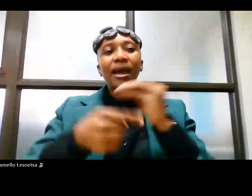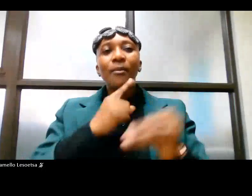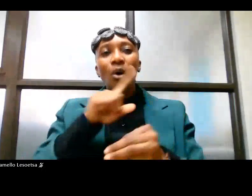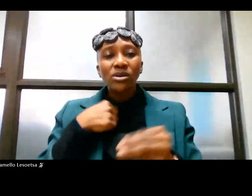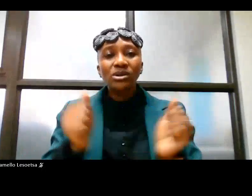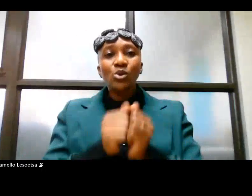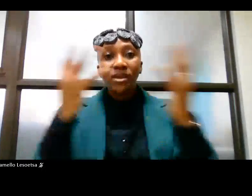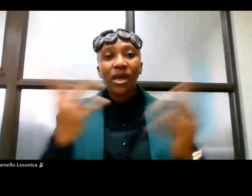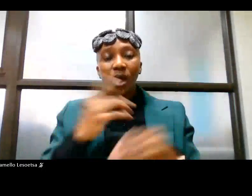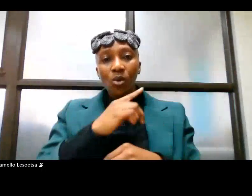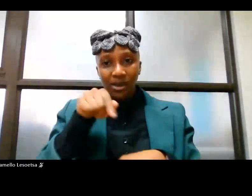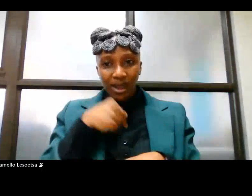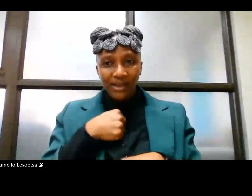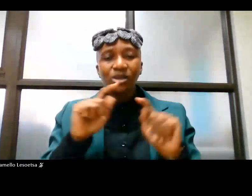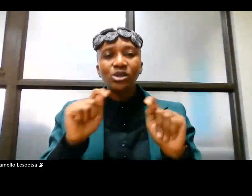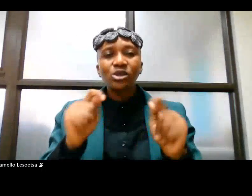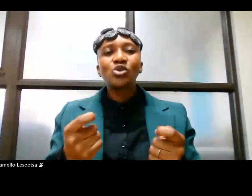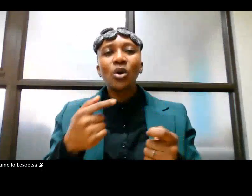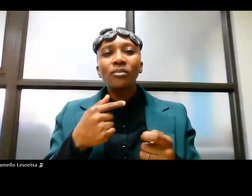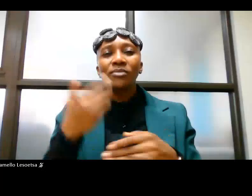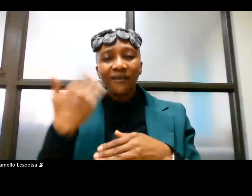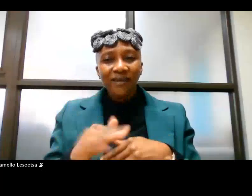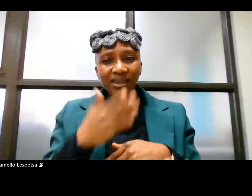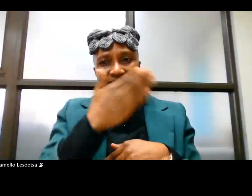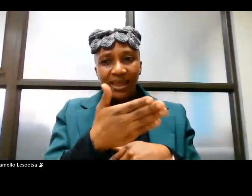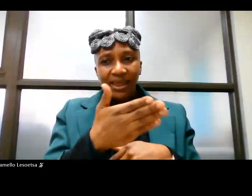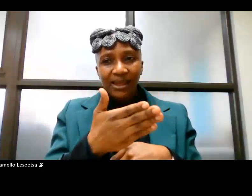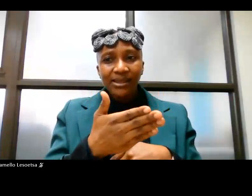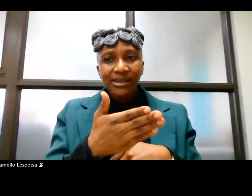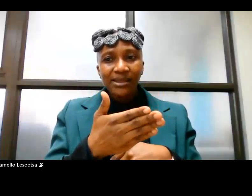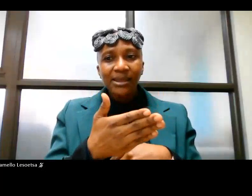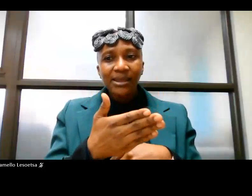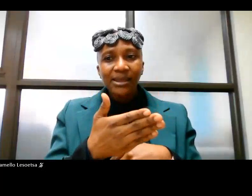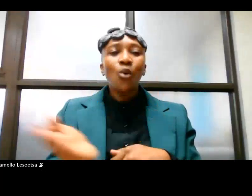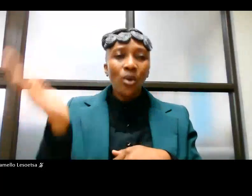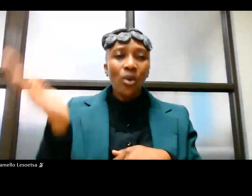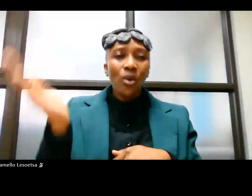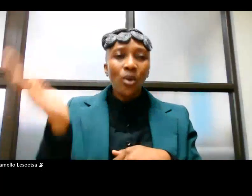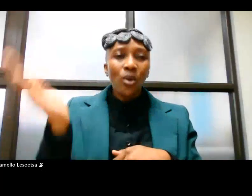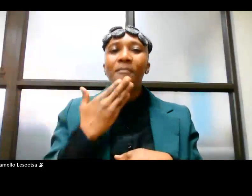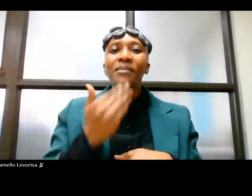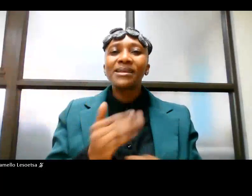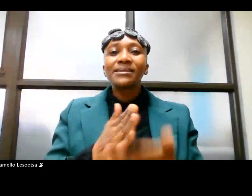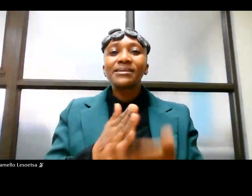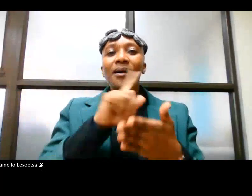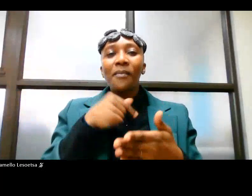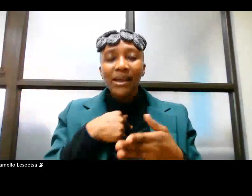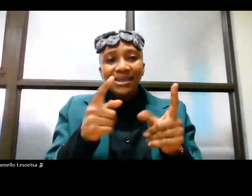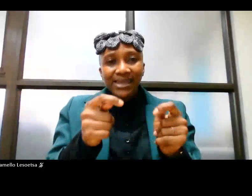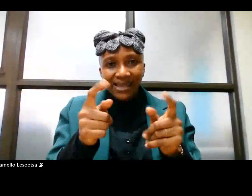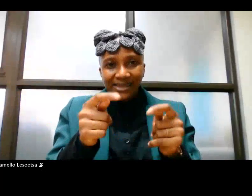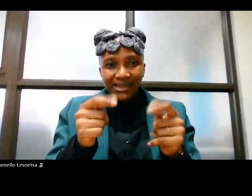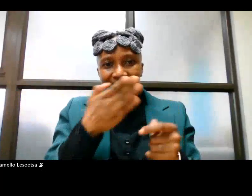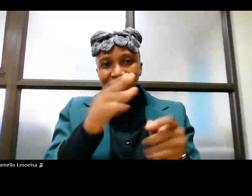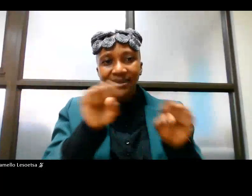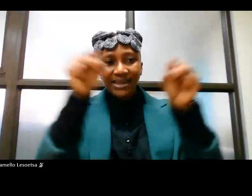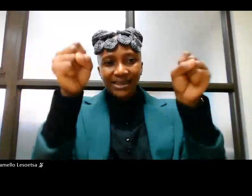that, it was like, oh, okay, can you come and continue helping us with testing this system or that system? I said, no, I'm